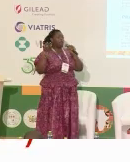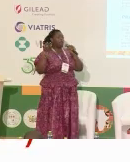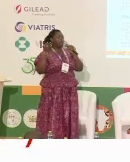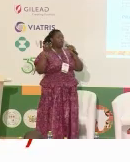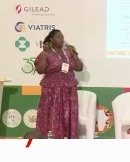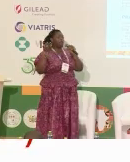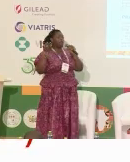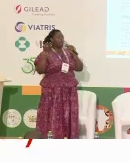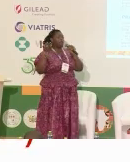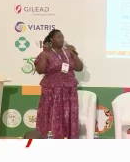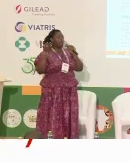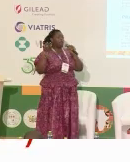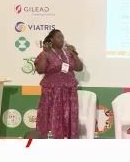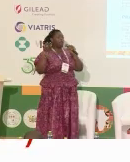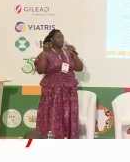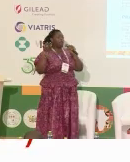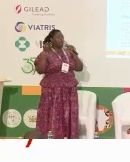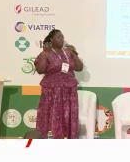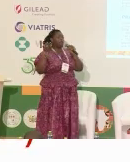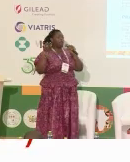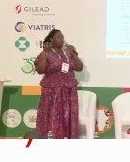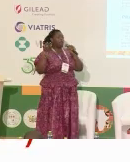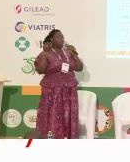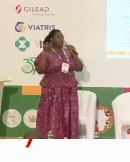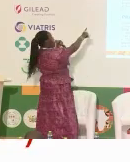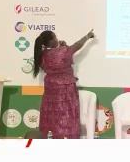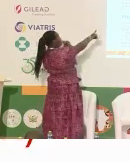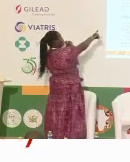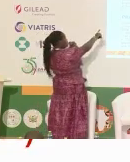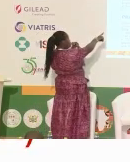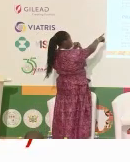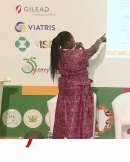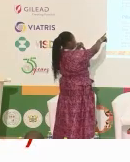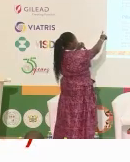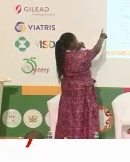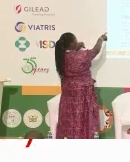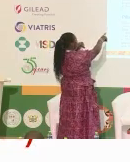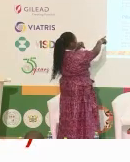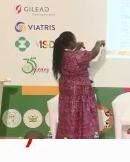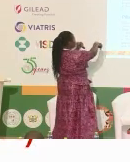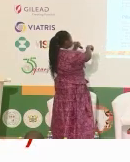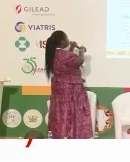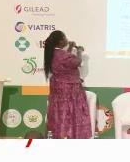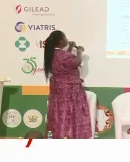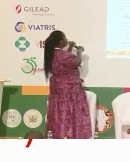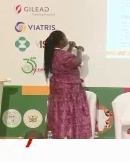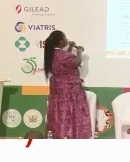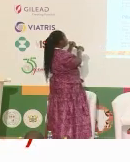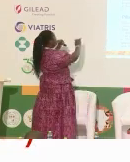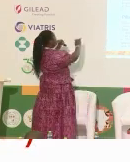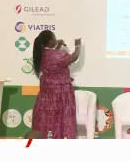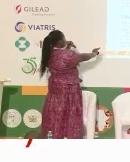properly enrolled in care and properly linked to care. And those were the people, part of the people that we supported with the transportation reimbursements. So